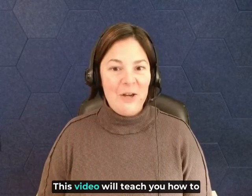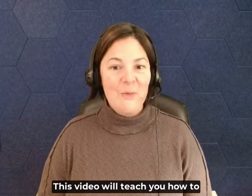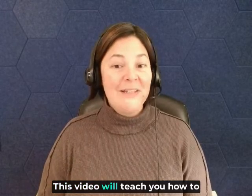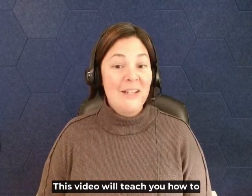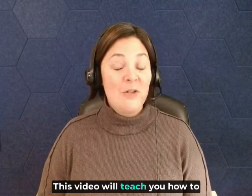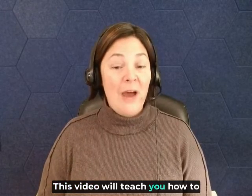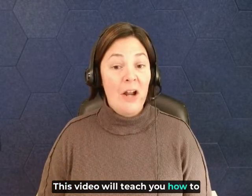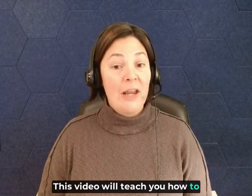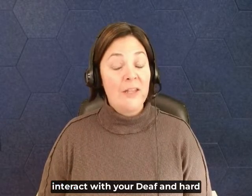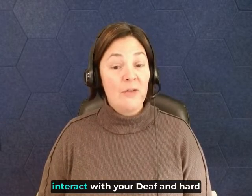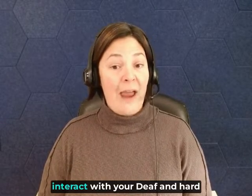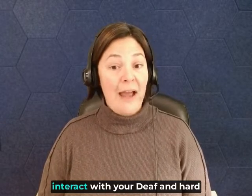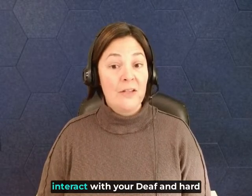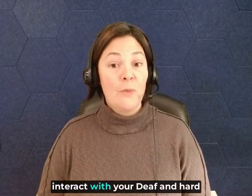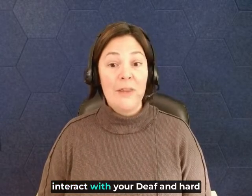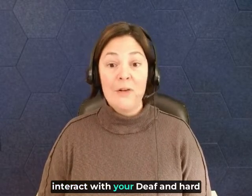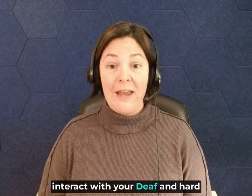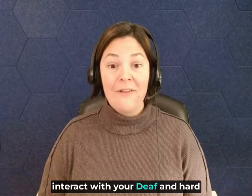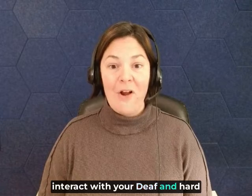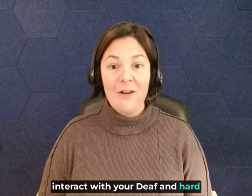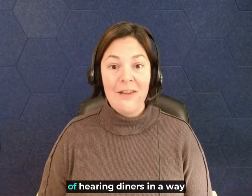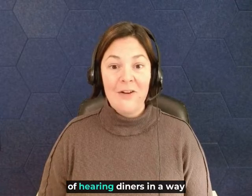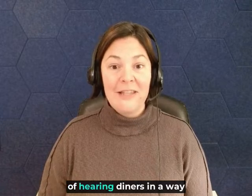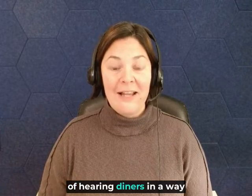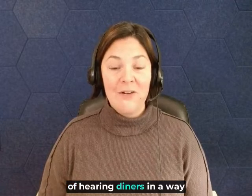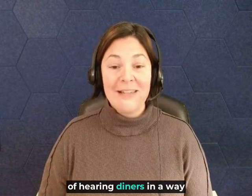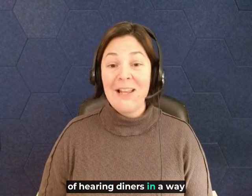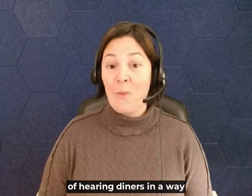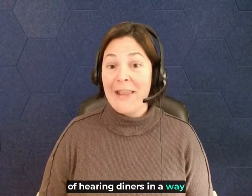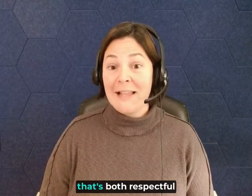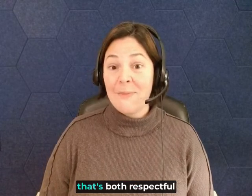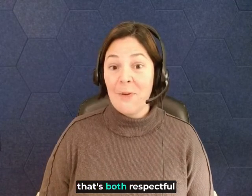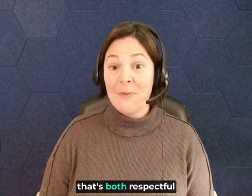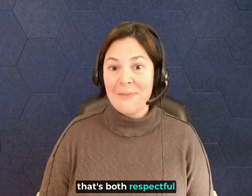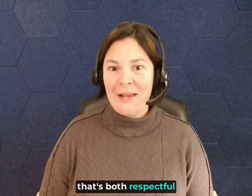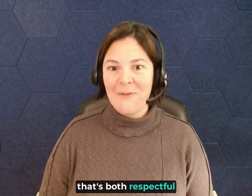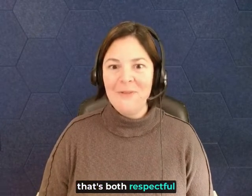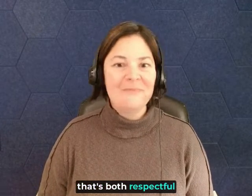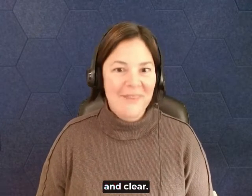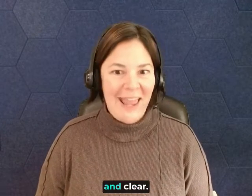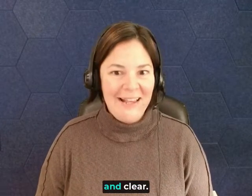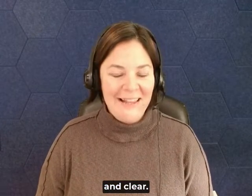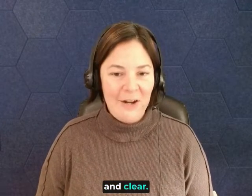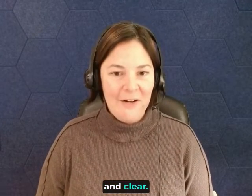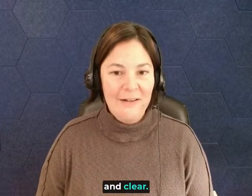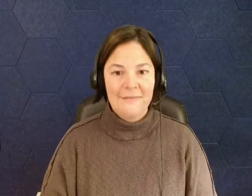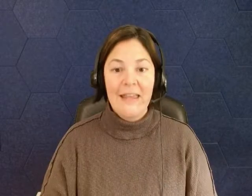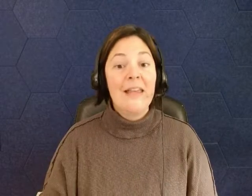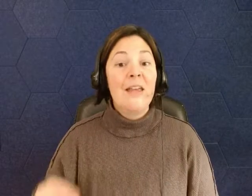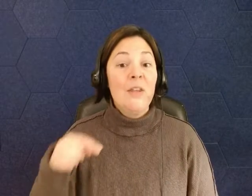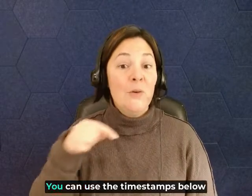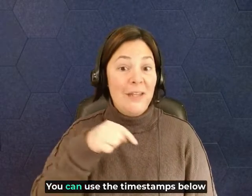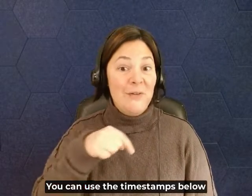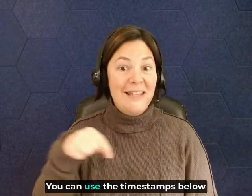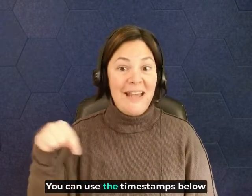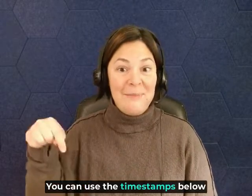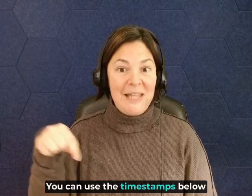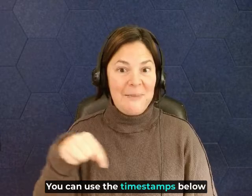will teach you how to interact with your deaf and hard of hearing diners in a way that's both respectful and clear. You can use the timestamps